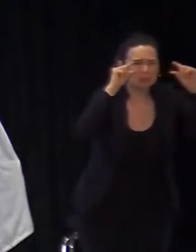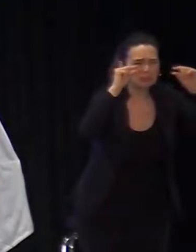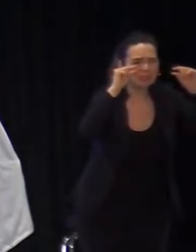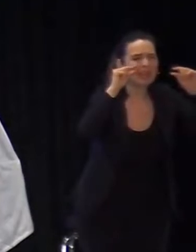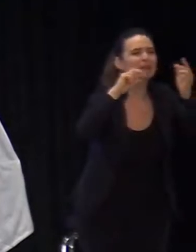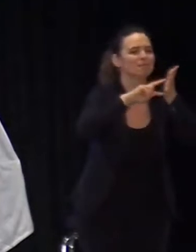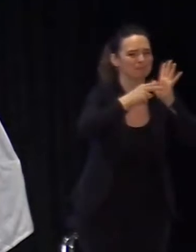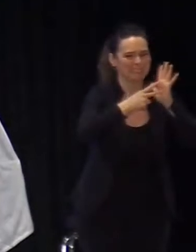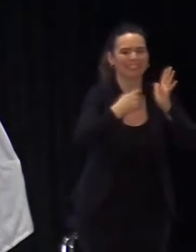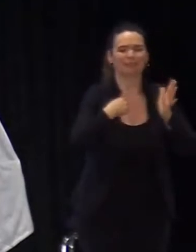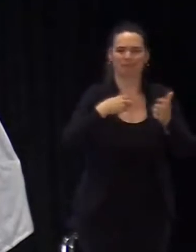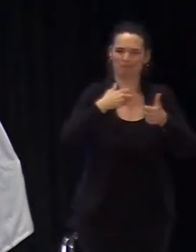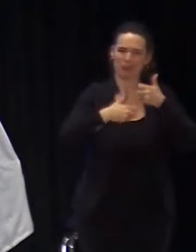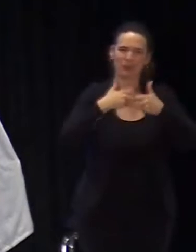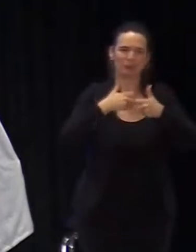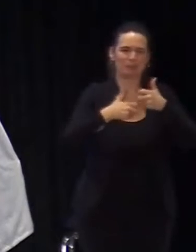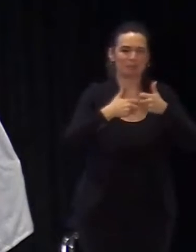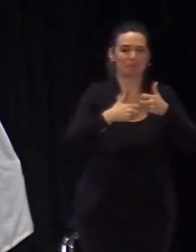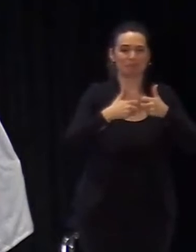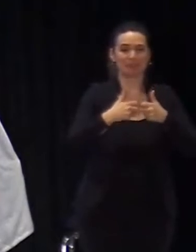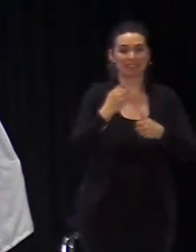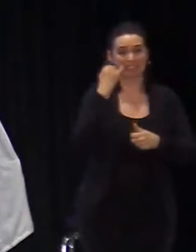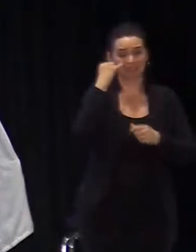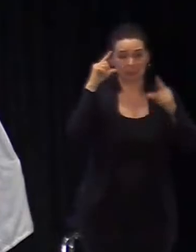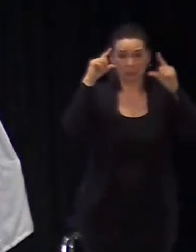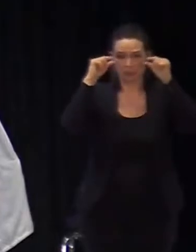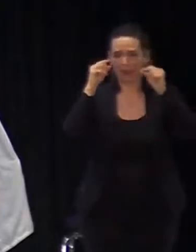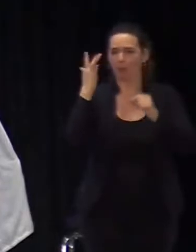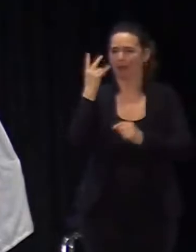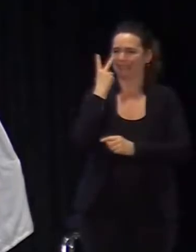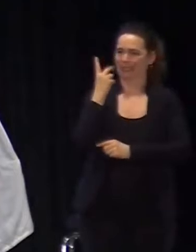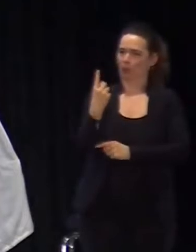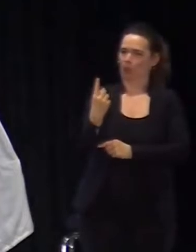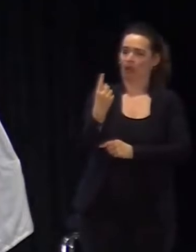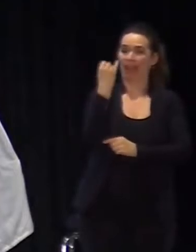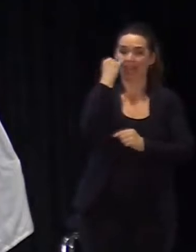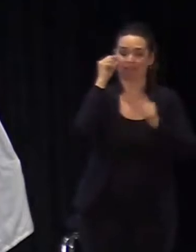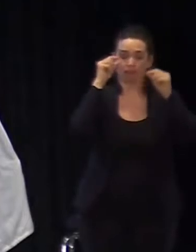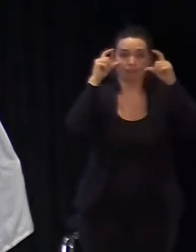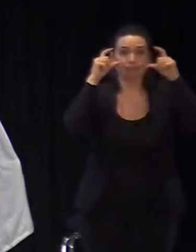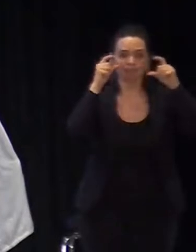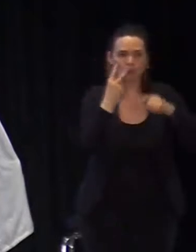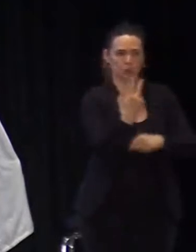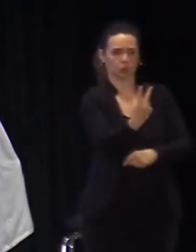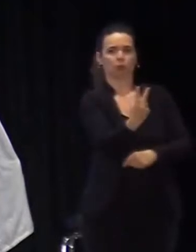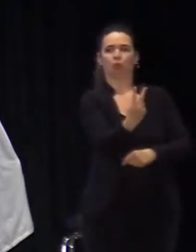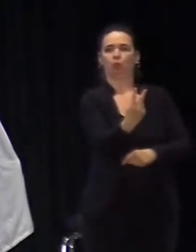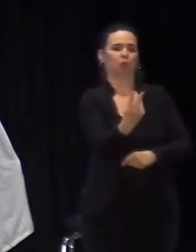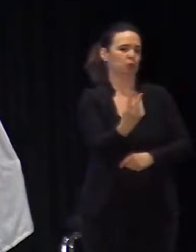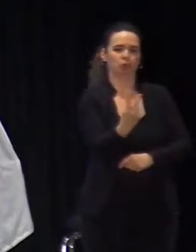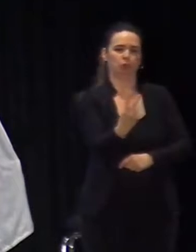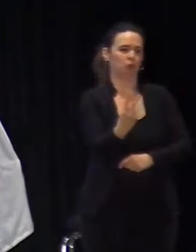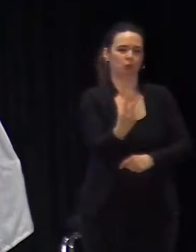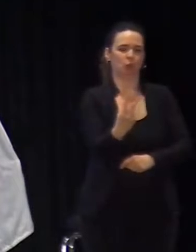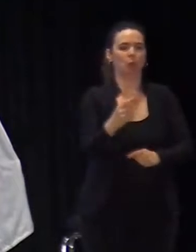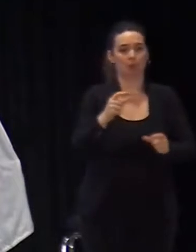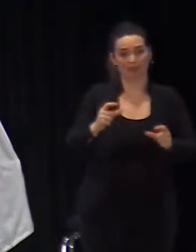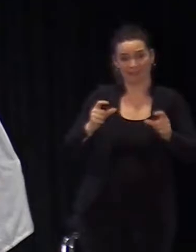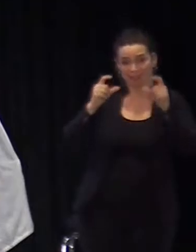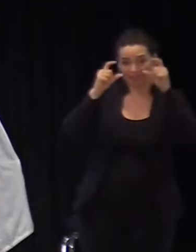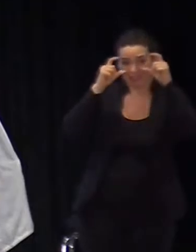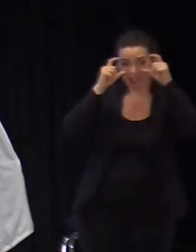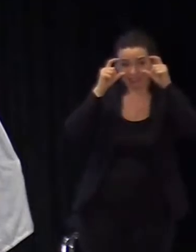I squint to see one. And if I need to put on glasses, I have glasses that have a prism on the lens, which helps me